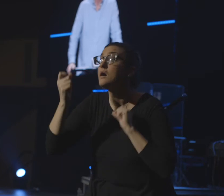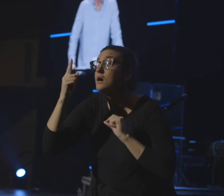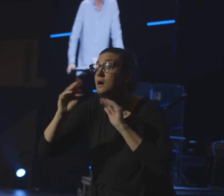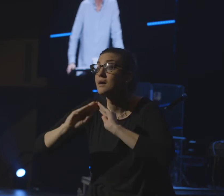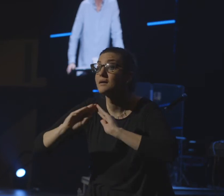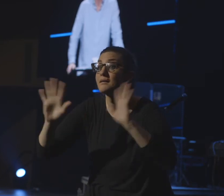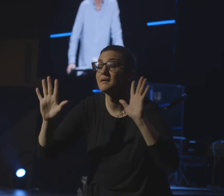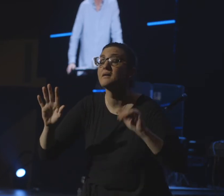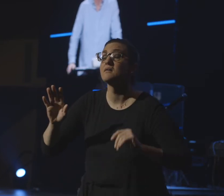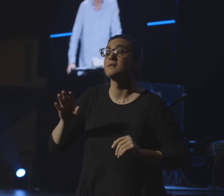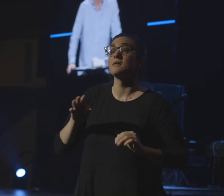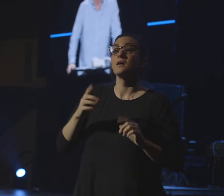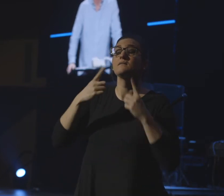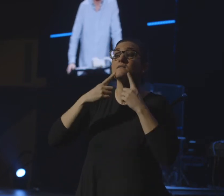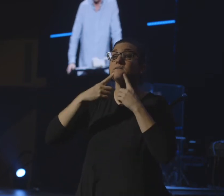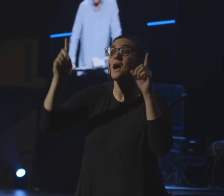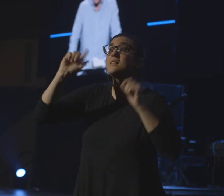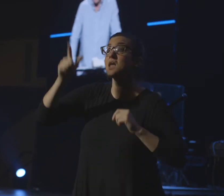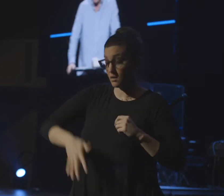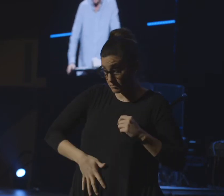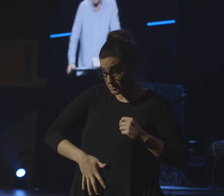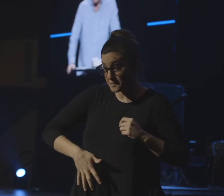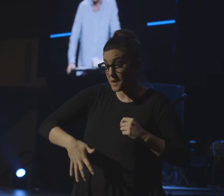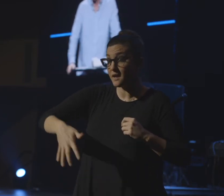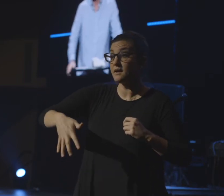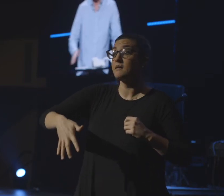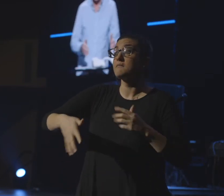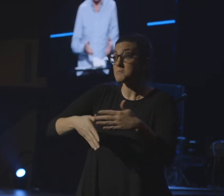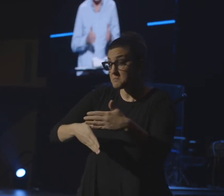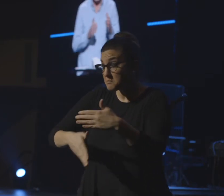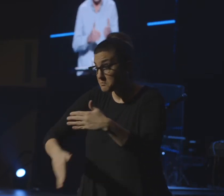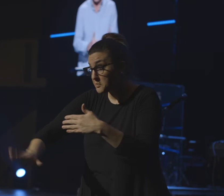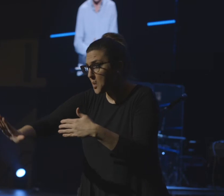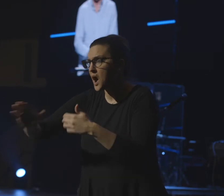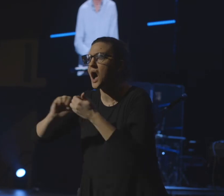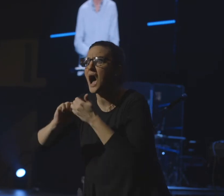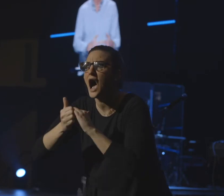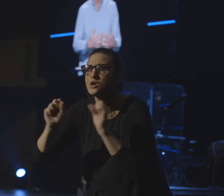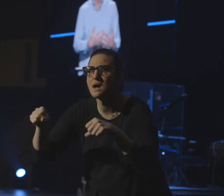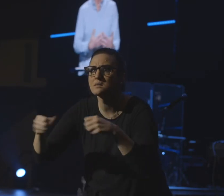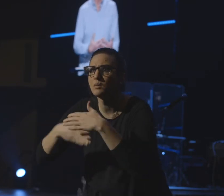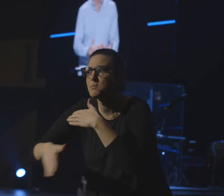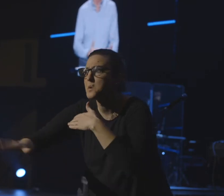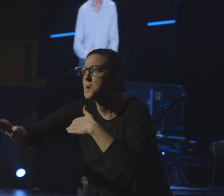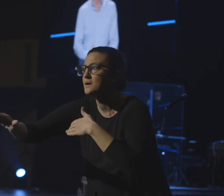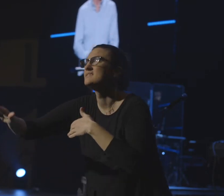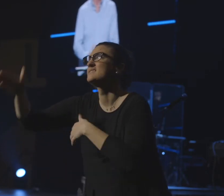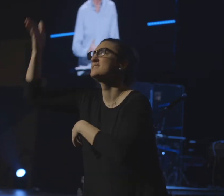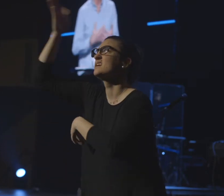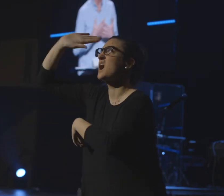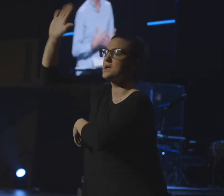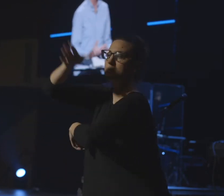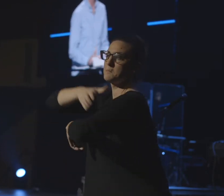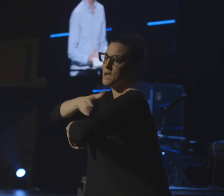from the promise and the power of God. In Genesis, certainly, but in the Bible,